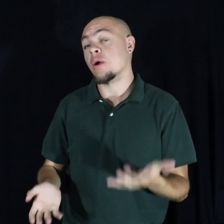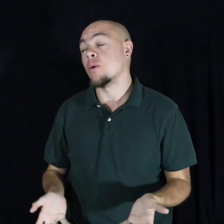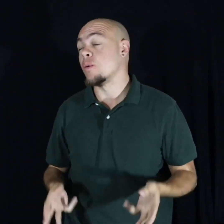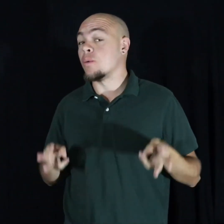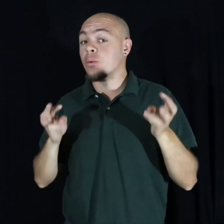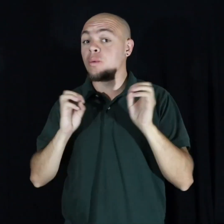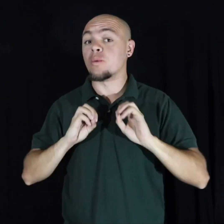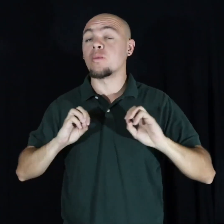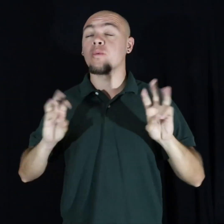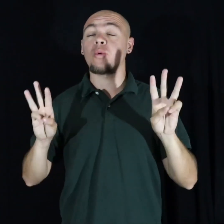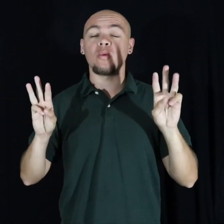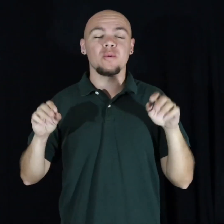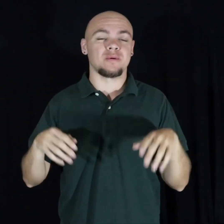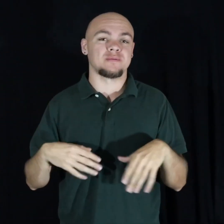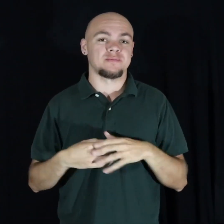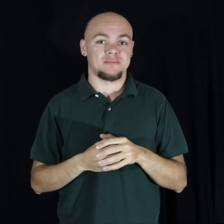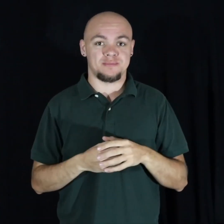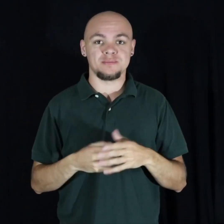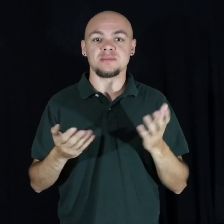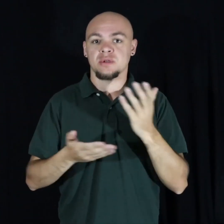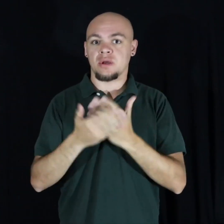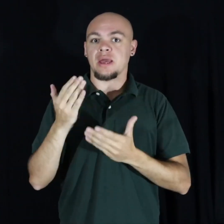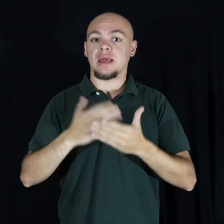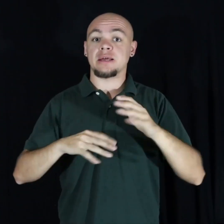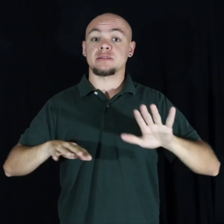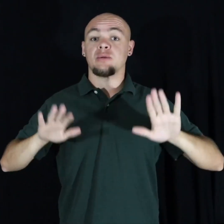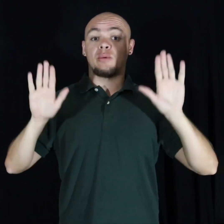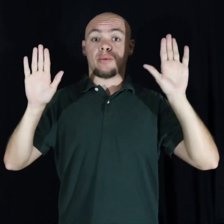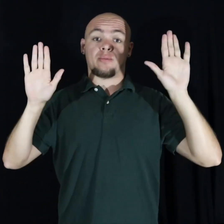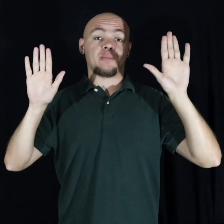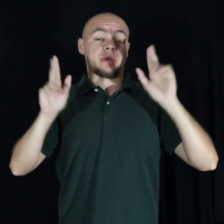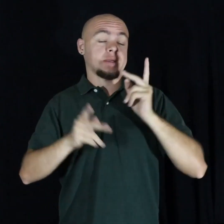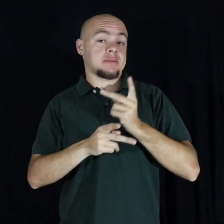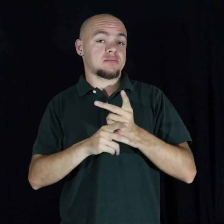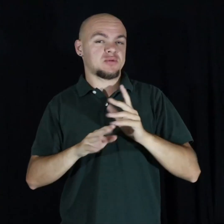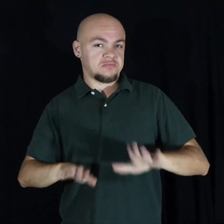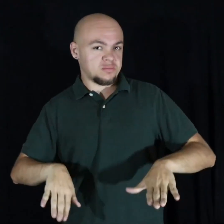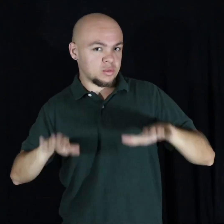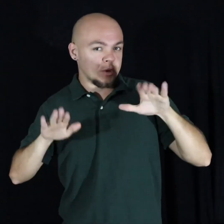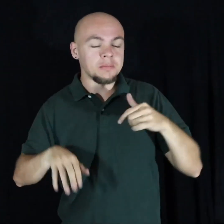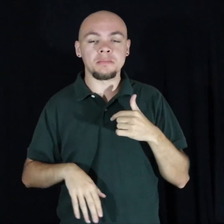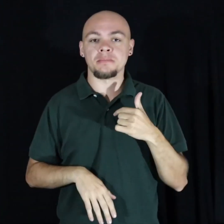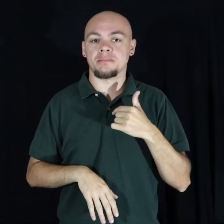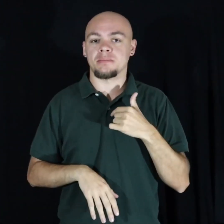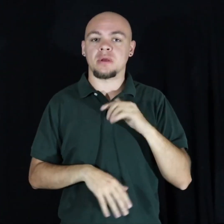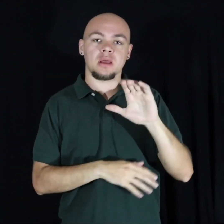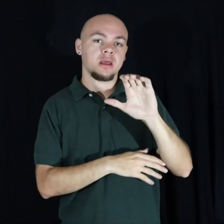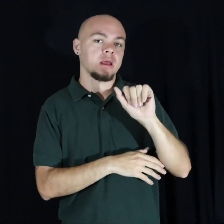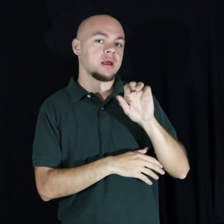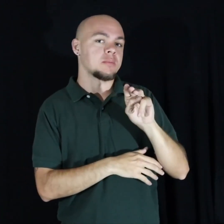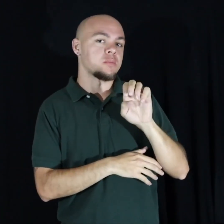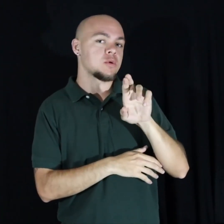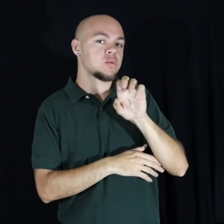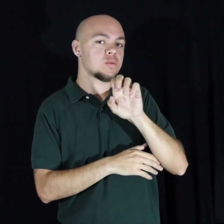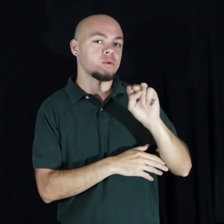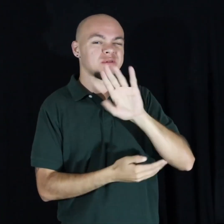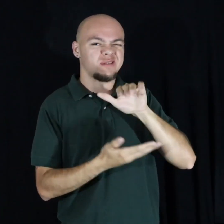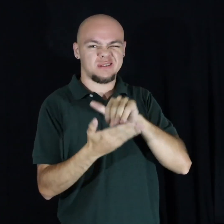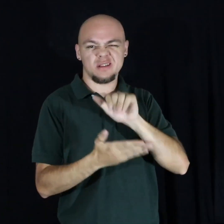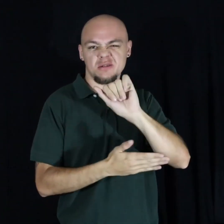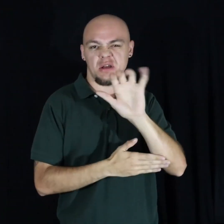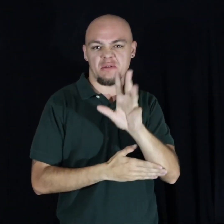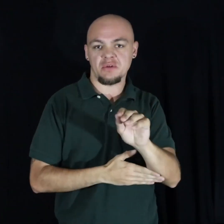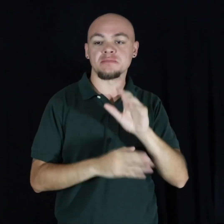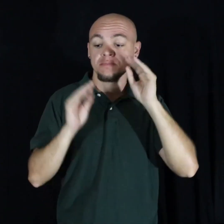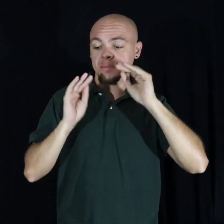3. All right, so keep your hands up for me. Keep your hands up for me, right? So growing up as a child in Cameroon, Central Africa, right, my teachers would always